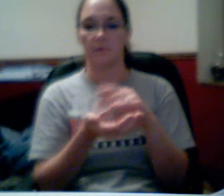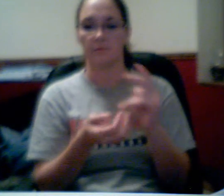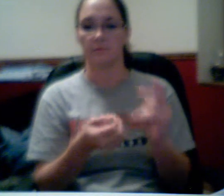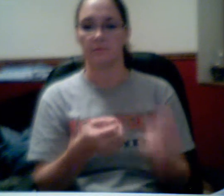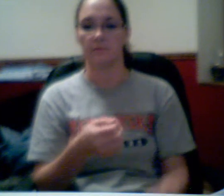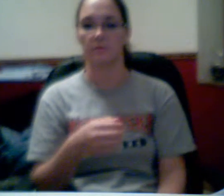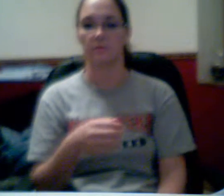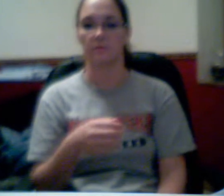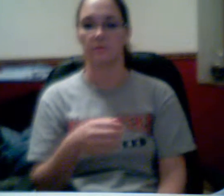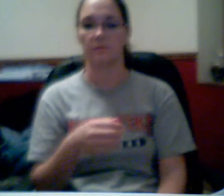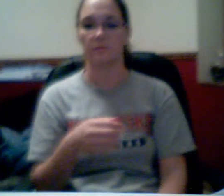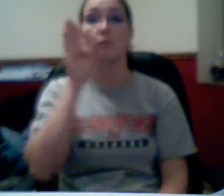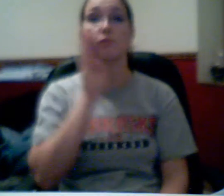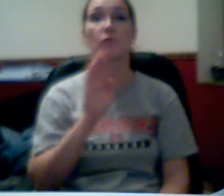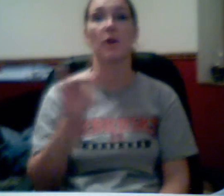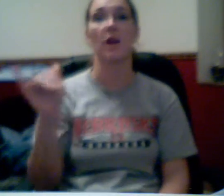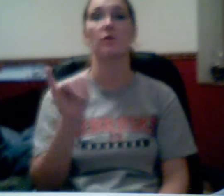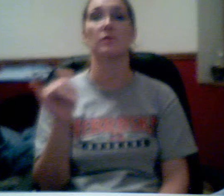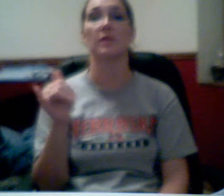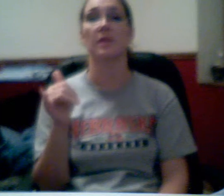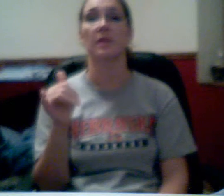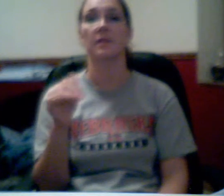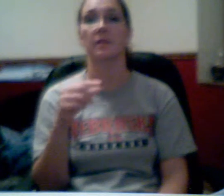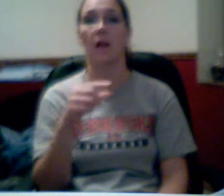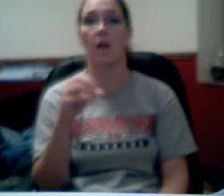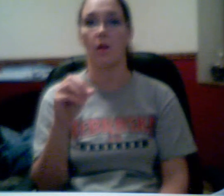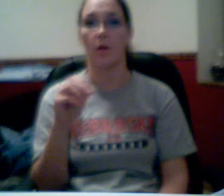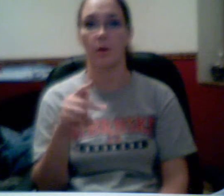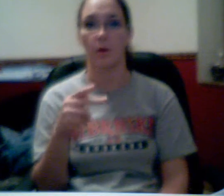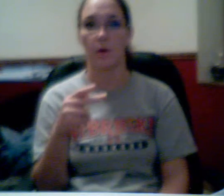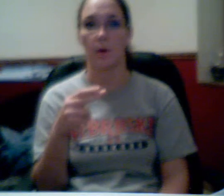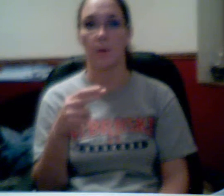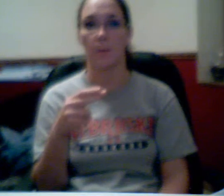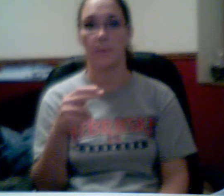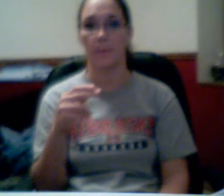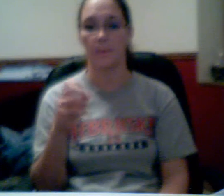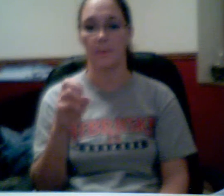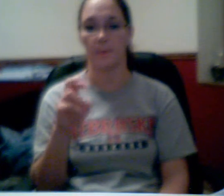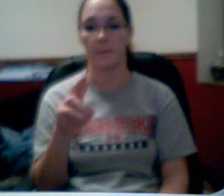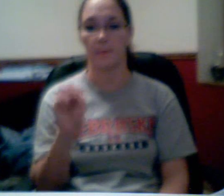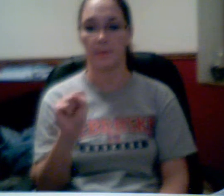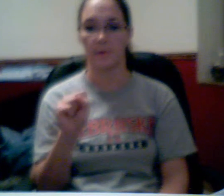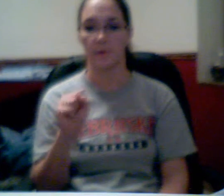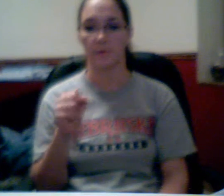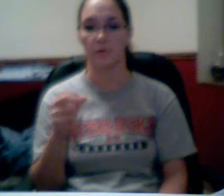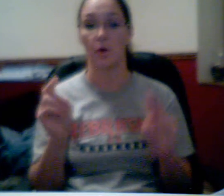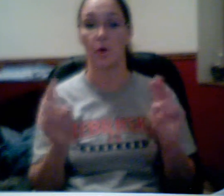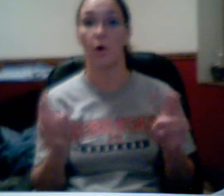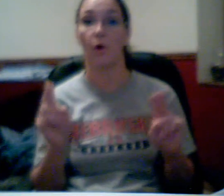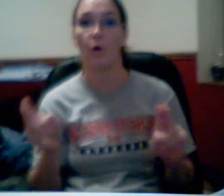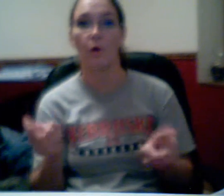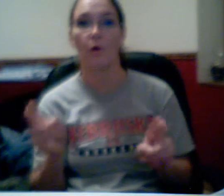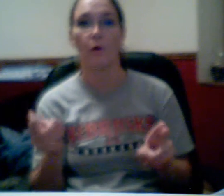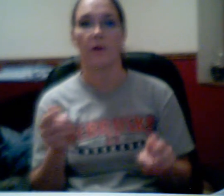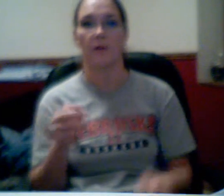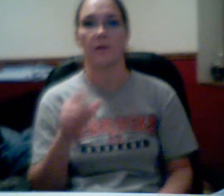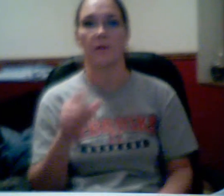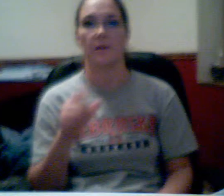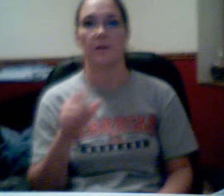in itself because it could not climb over Laura, it went flowing around her and away in the grass. Then the